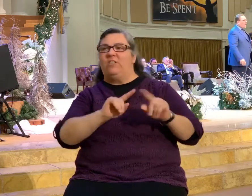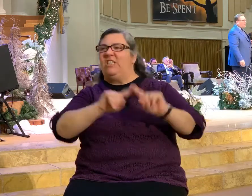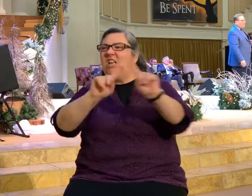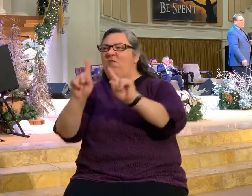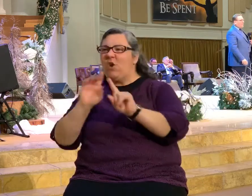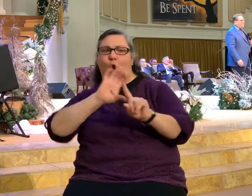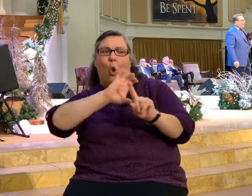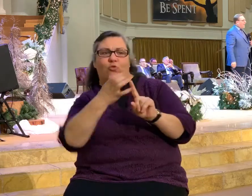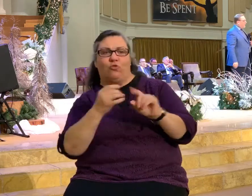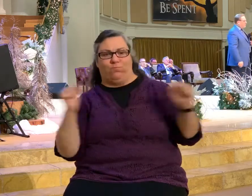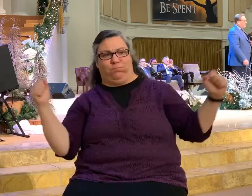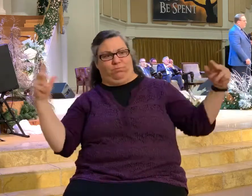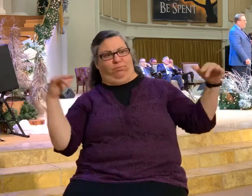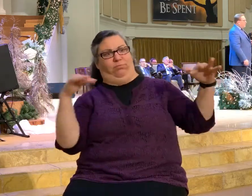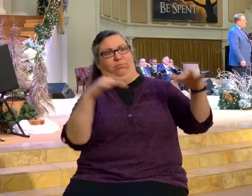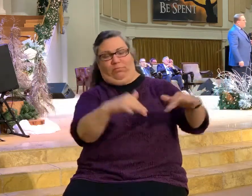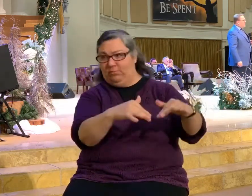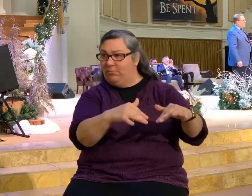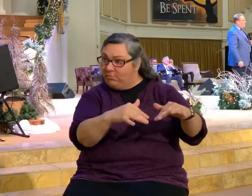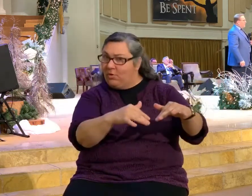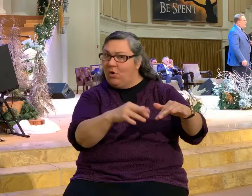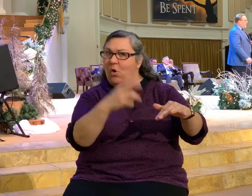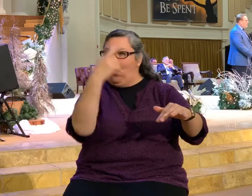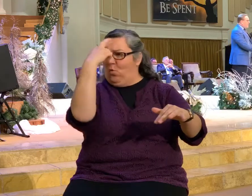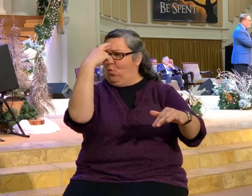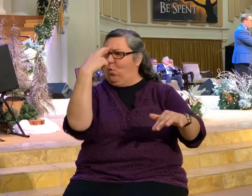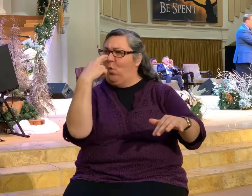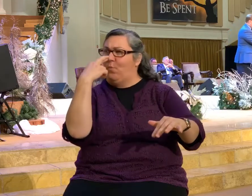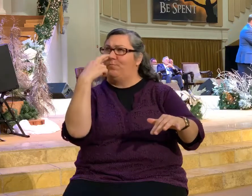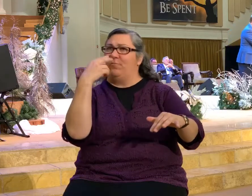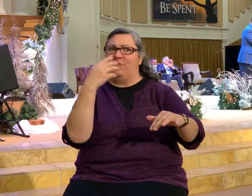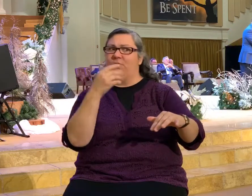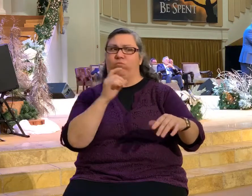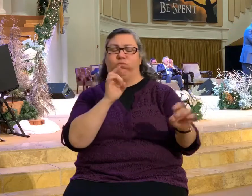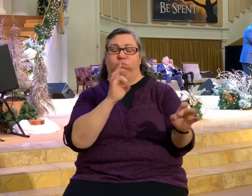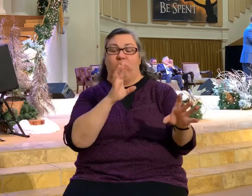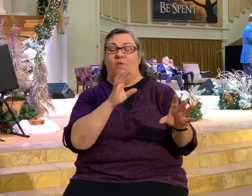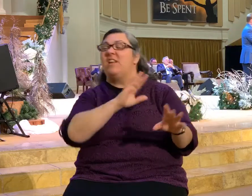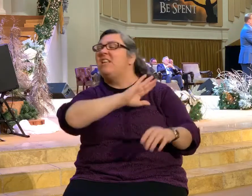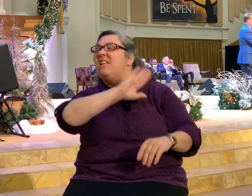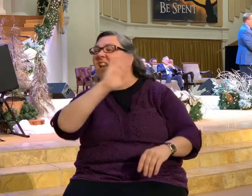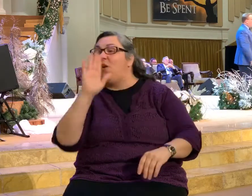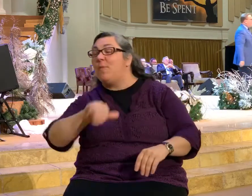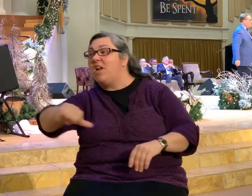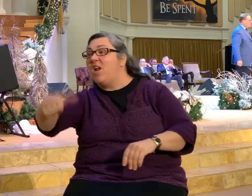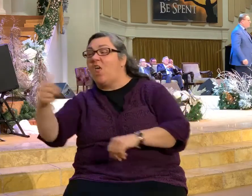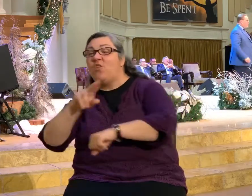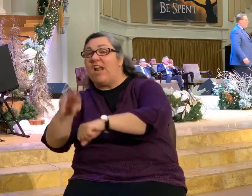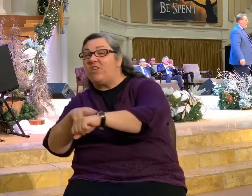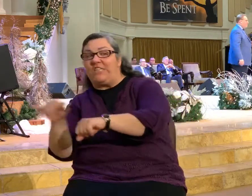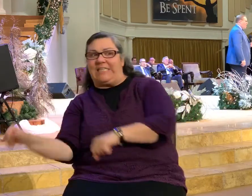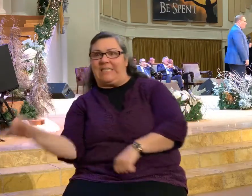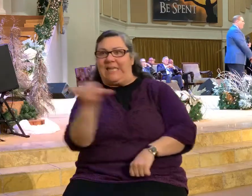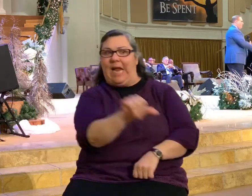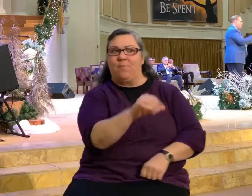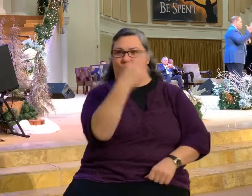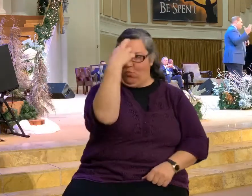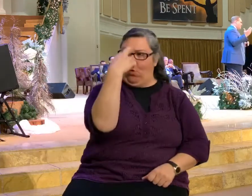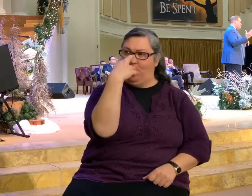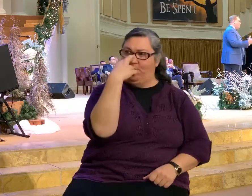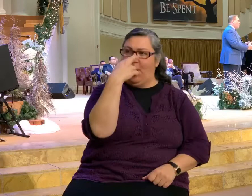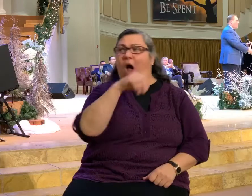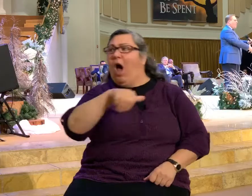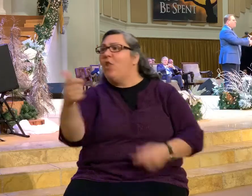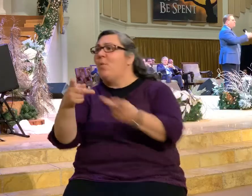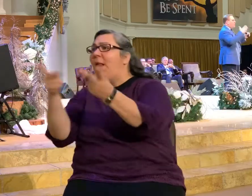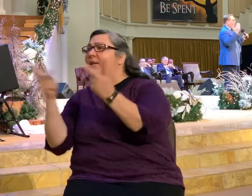the conquering empire. There had never been a nation quite like Rome. Yes, there had been others that were more